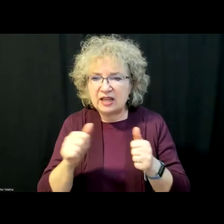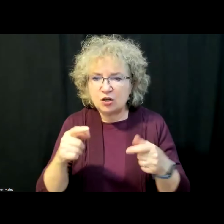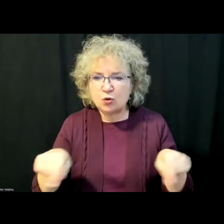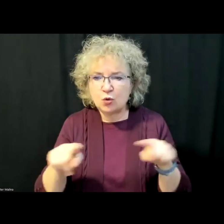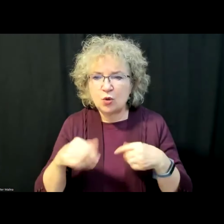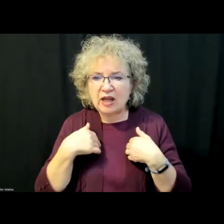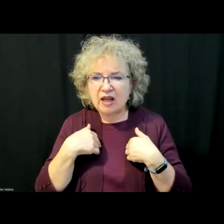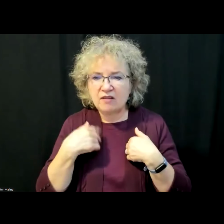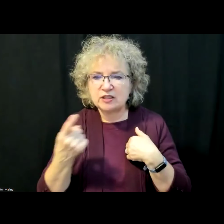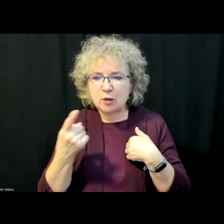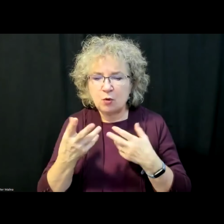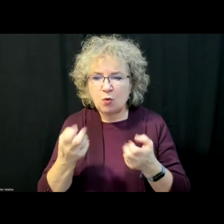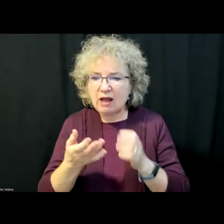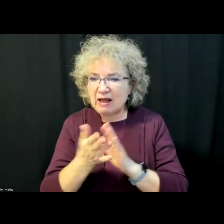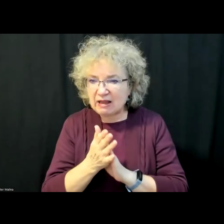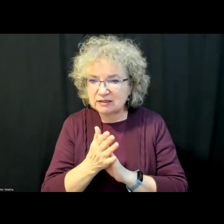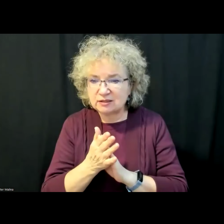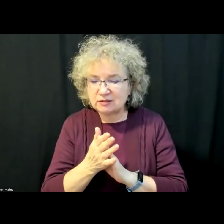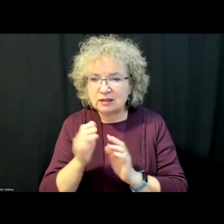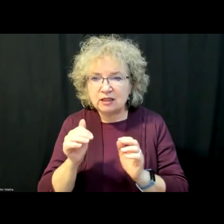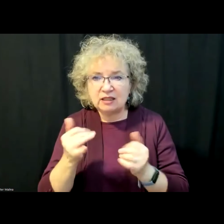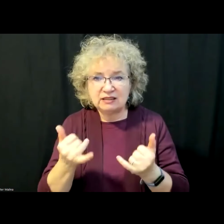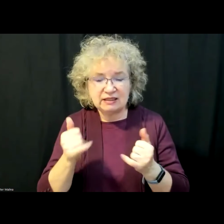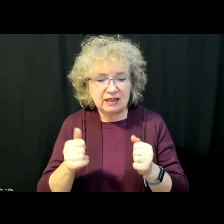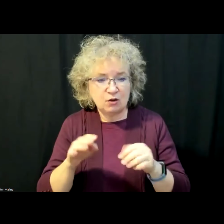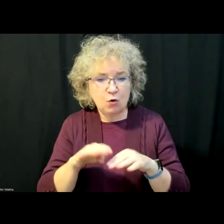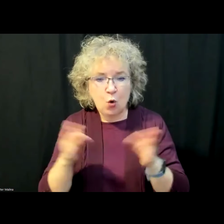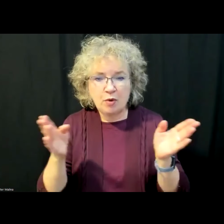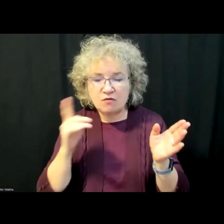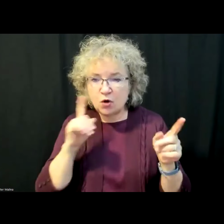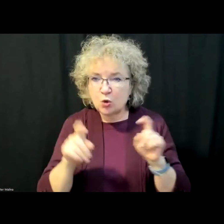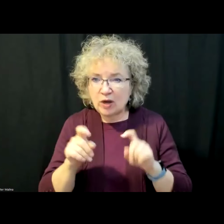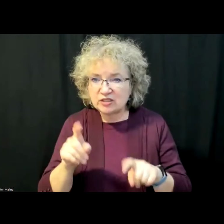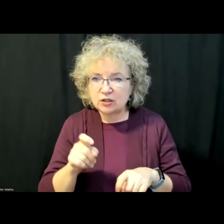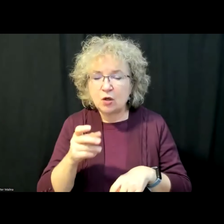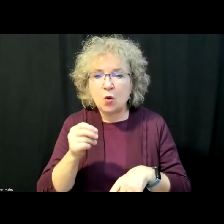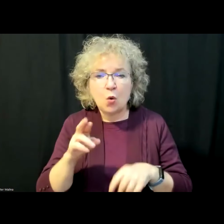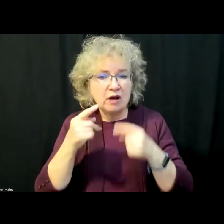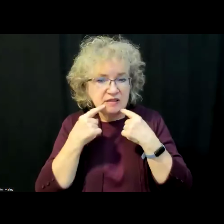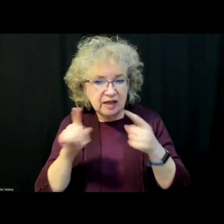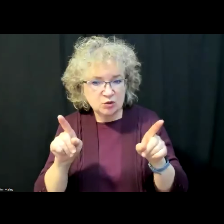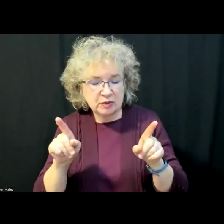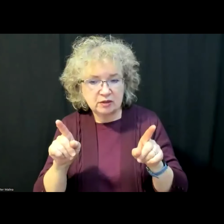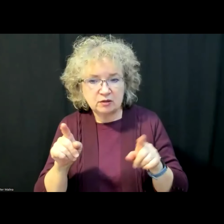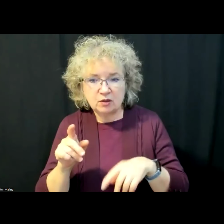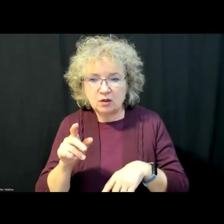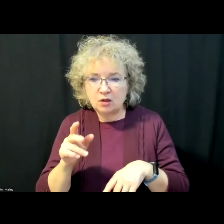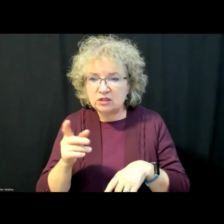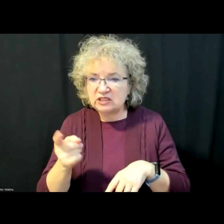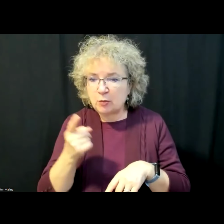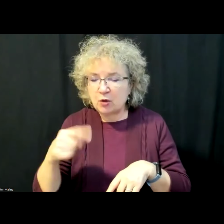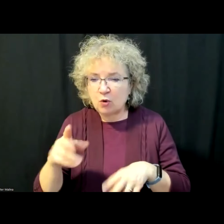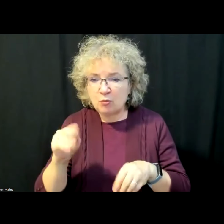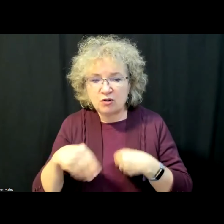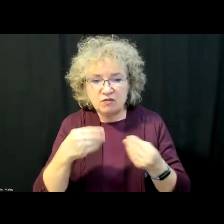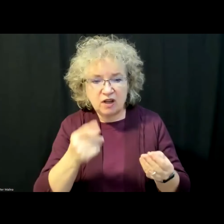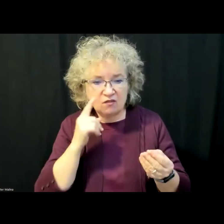anything that they'd like to ask about at this time we can open the floor for questions or if anybody has an announcement or something that they'd like to provide on behalf of their